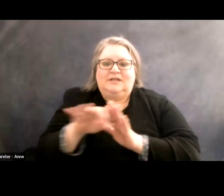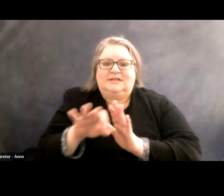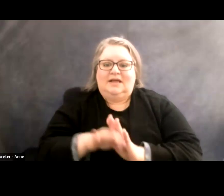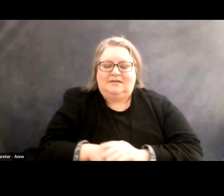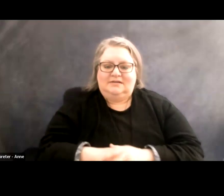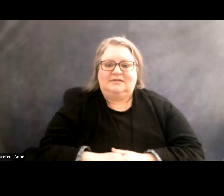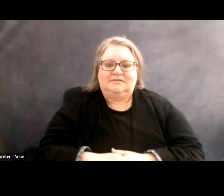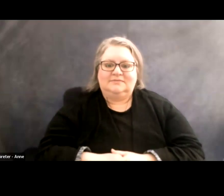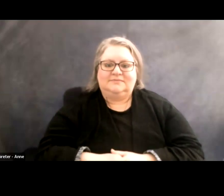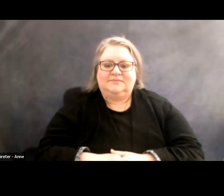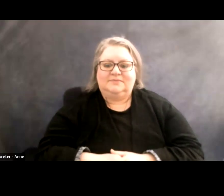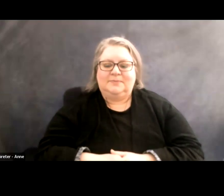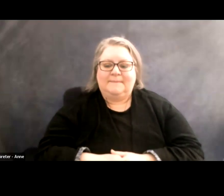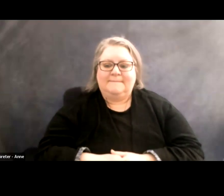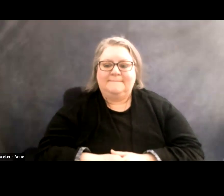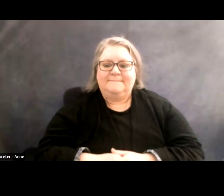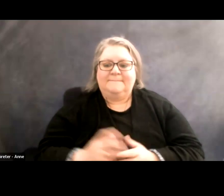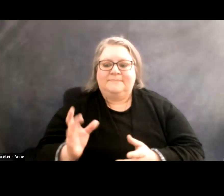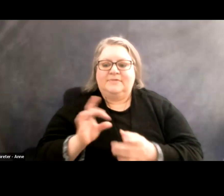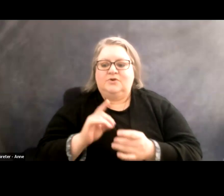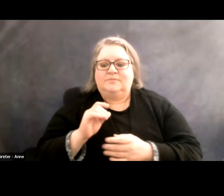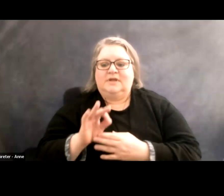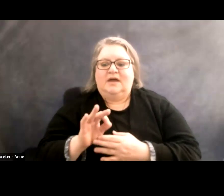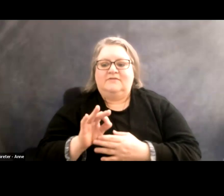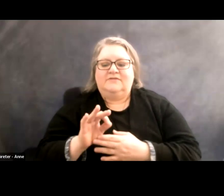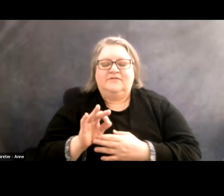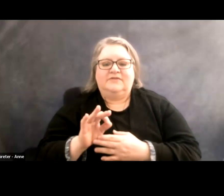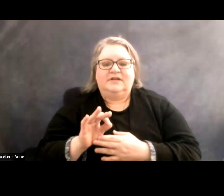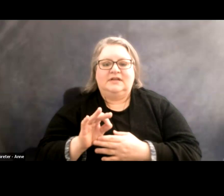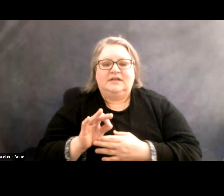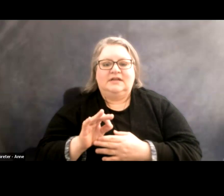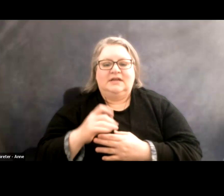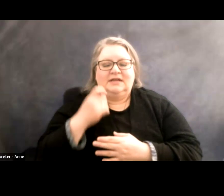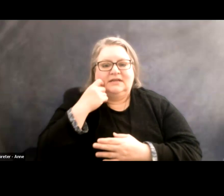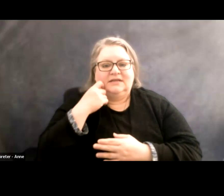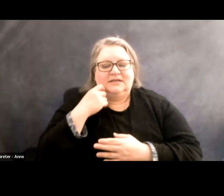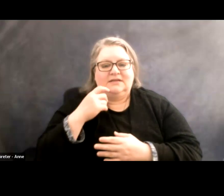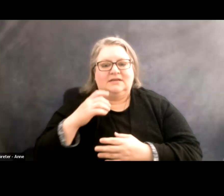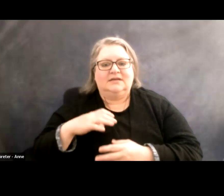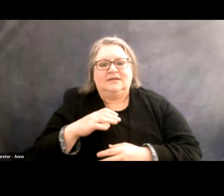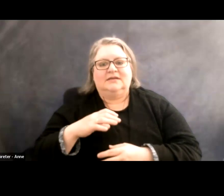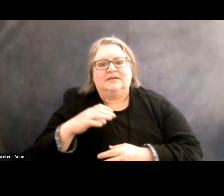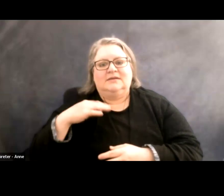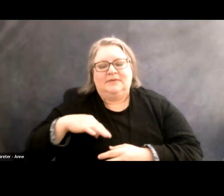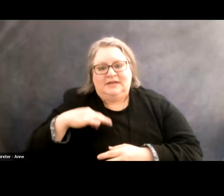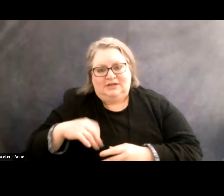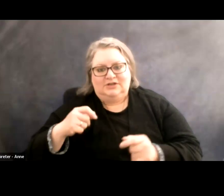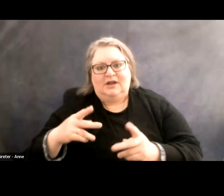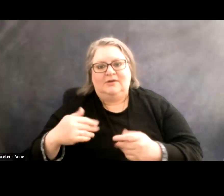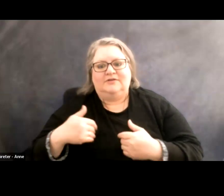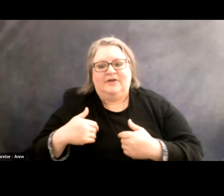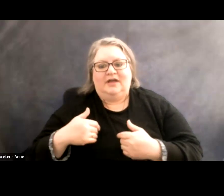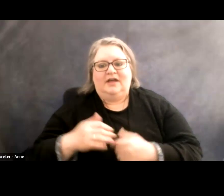selected. In terms of the latest commission opportunities that I've had, I've